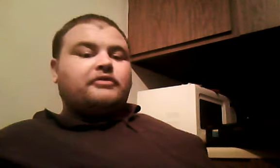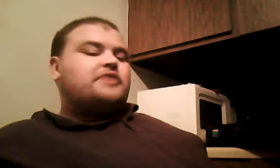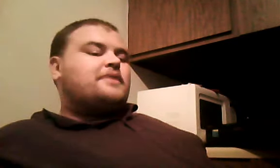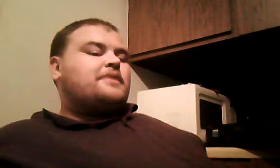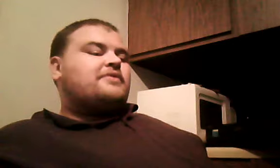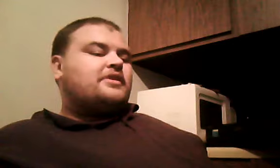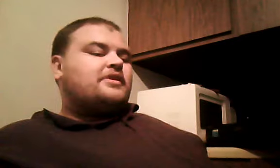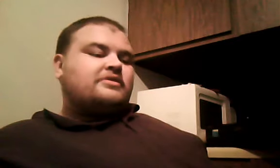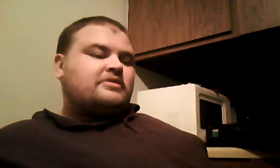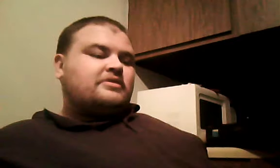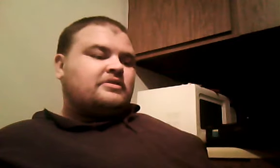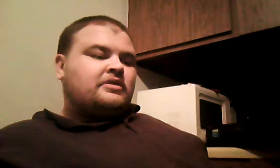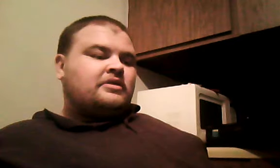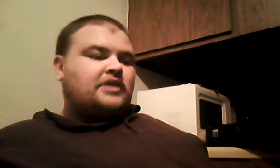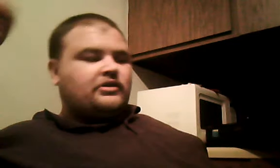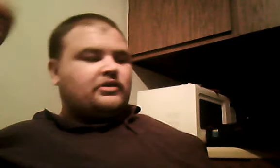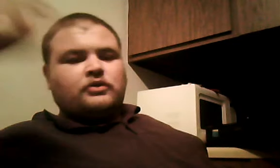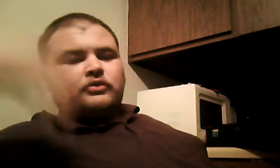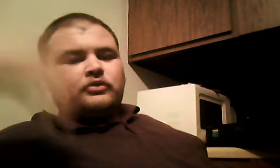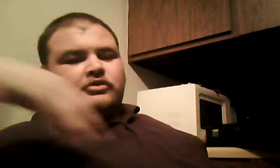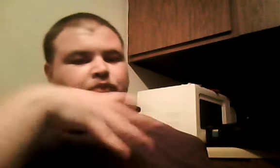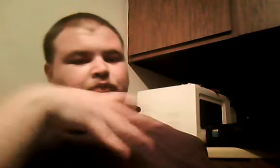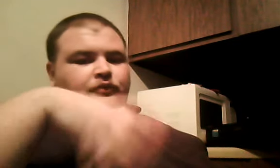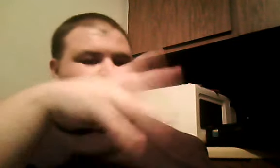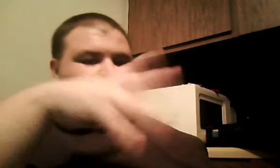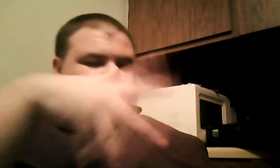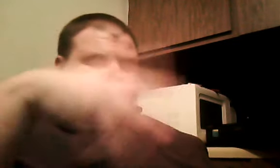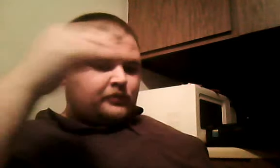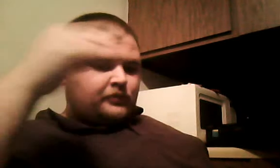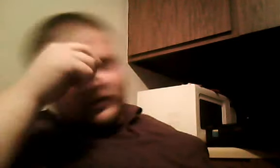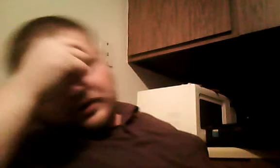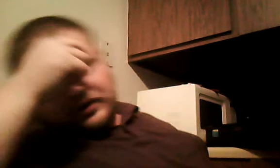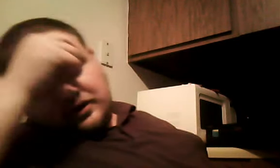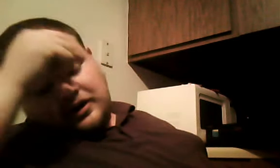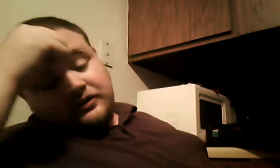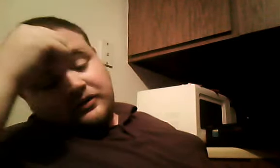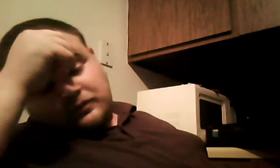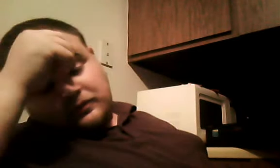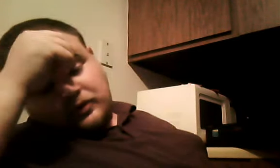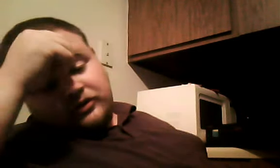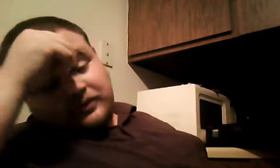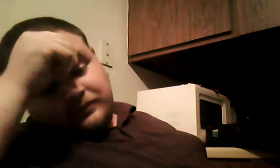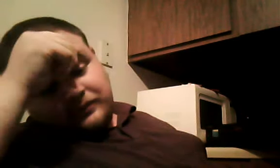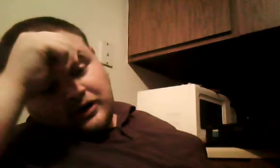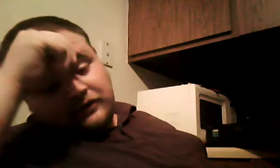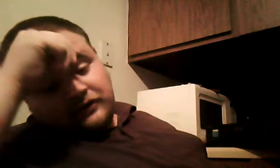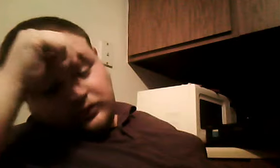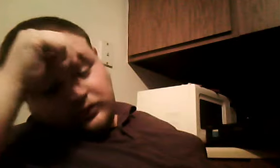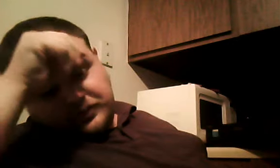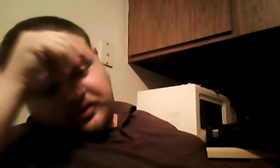fight you guys backstage. He quotes some, some, uh, some words from the Art of War book.